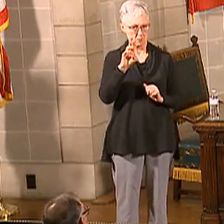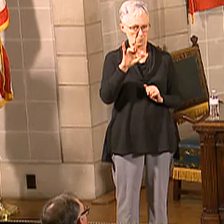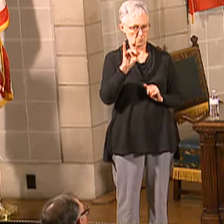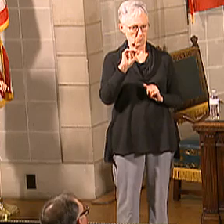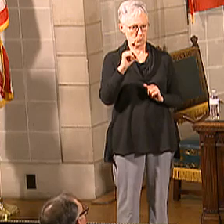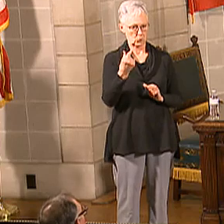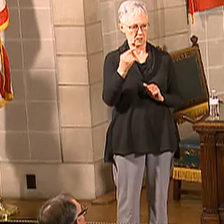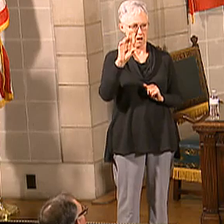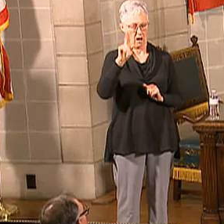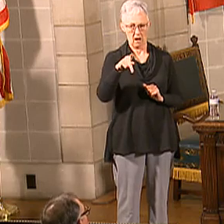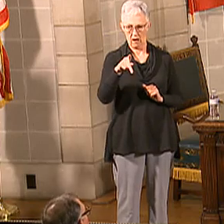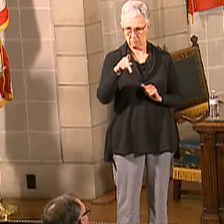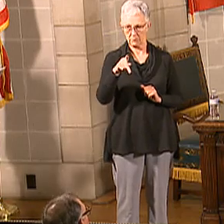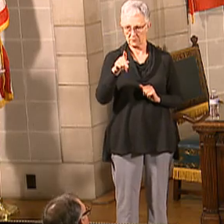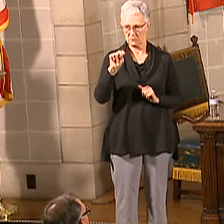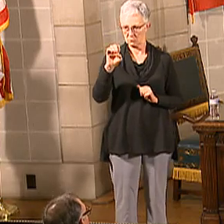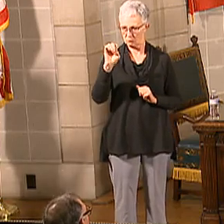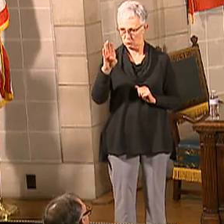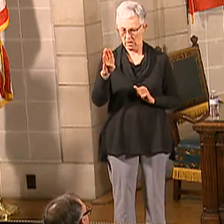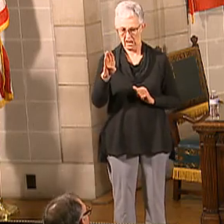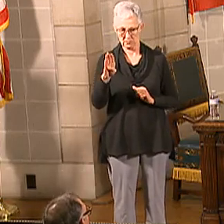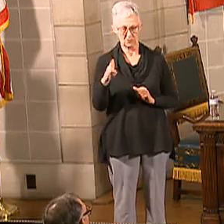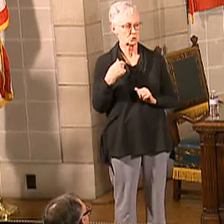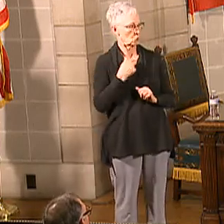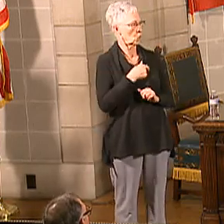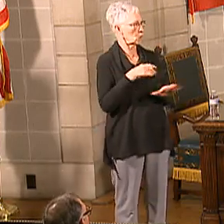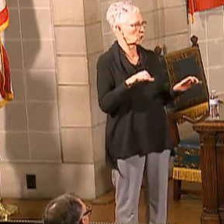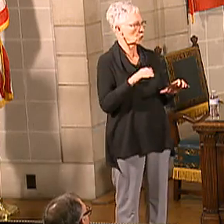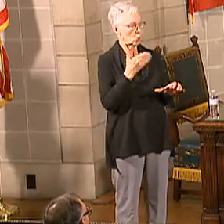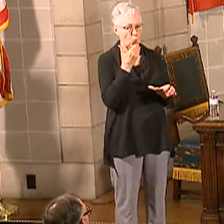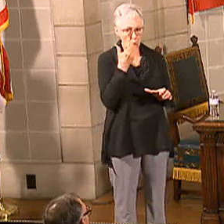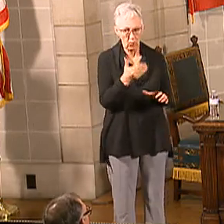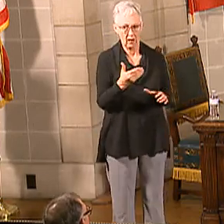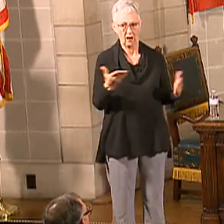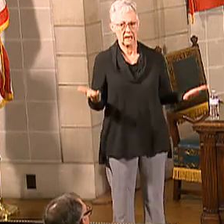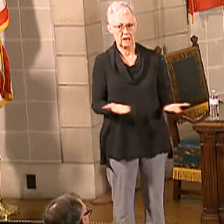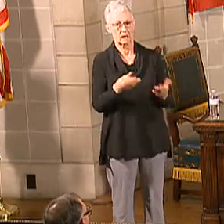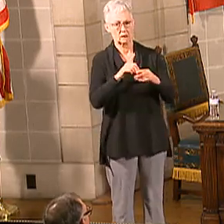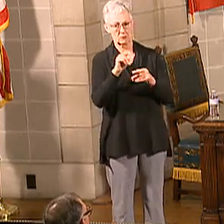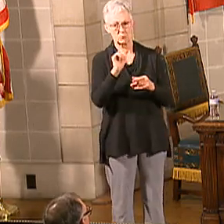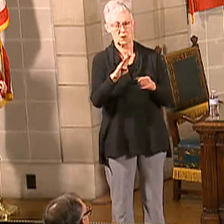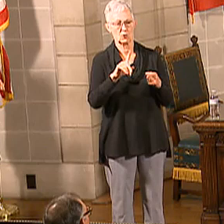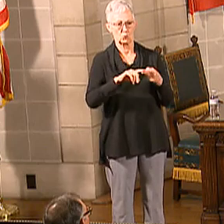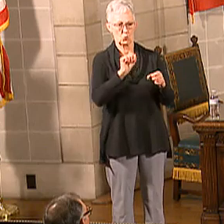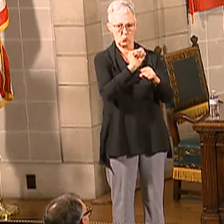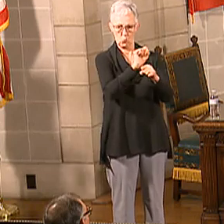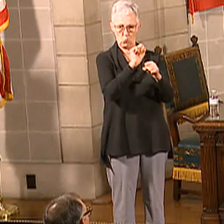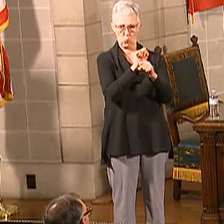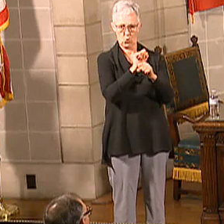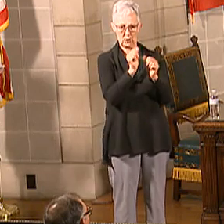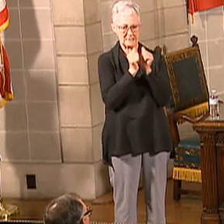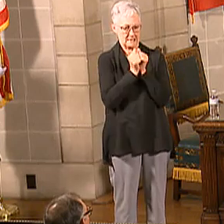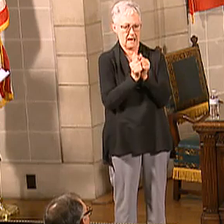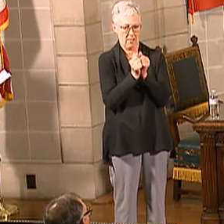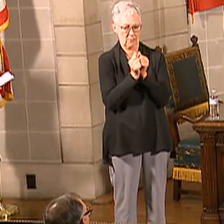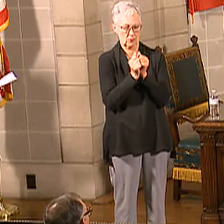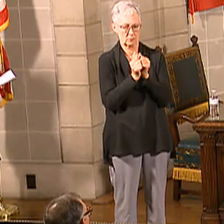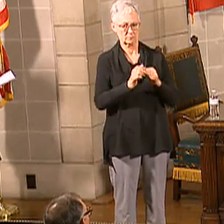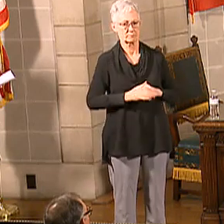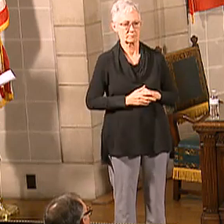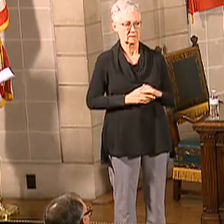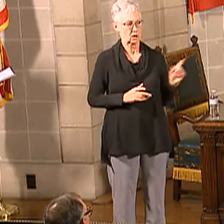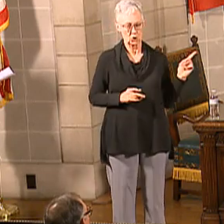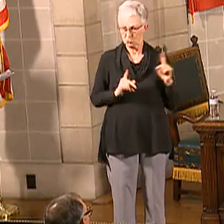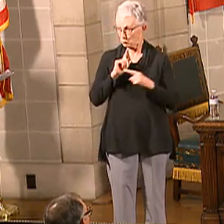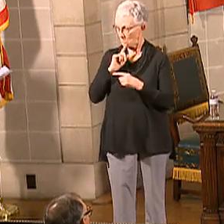So great job on the collaboration. Again, something we do really well here in Nebraska is we work together well. And then you mentioned giving blood, so thank